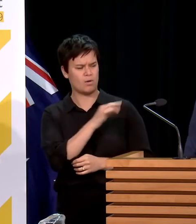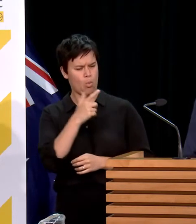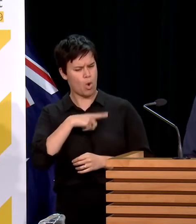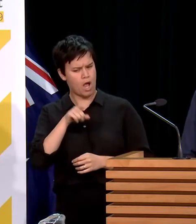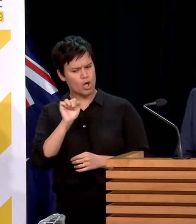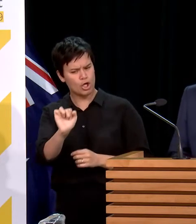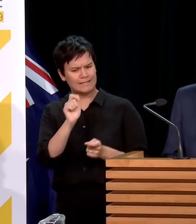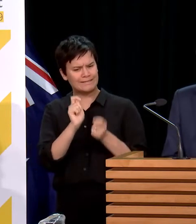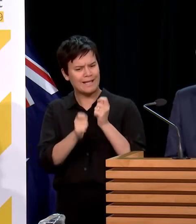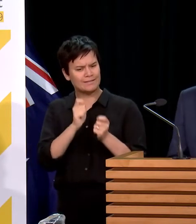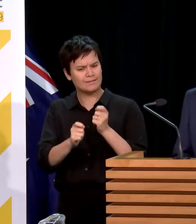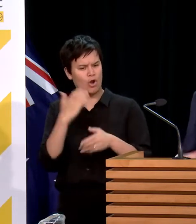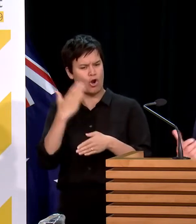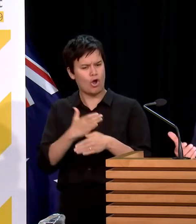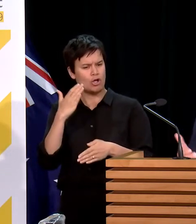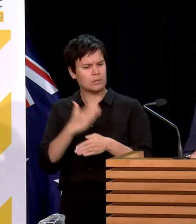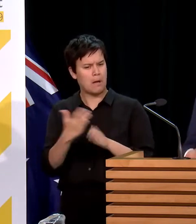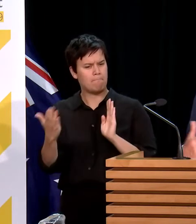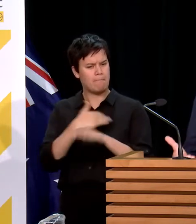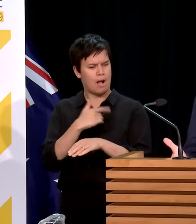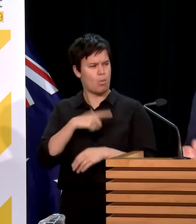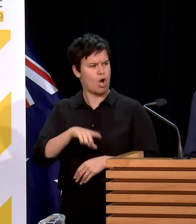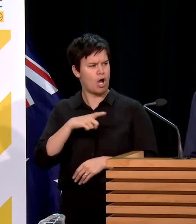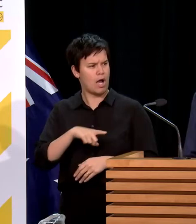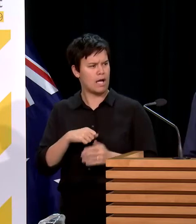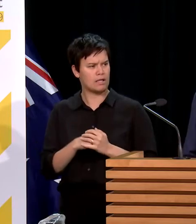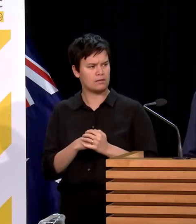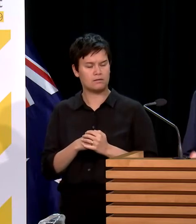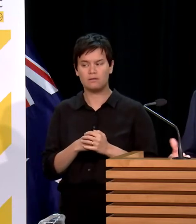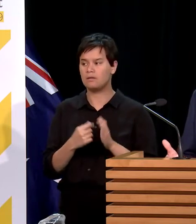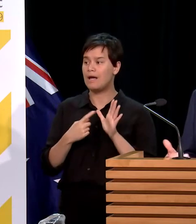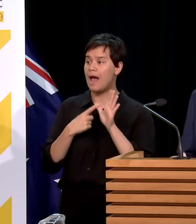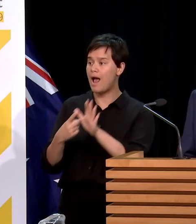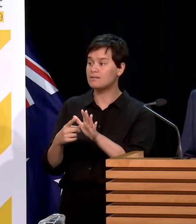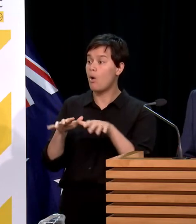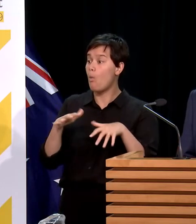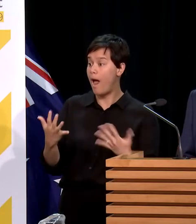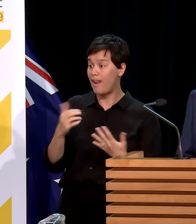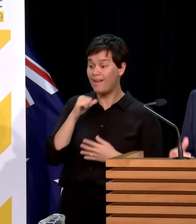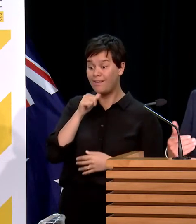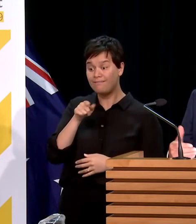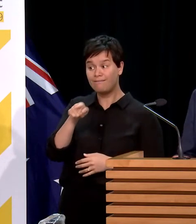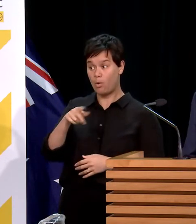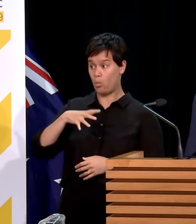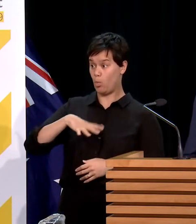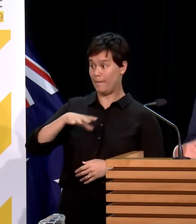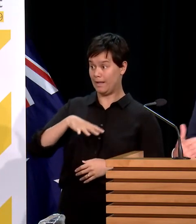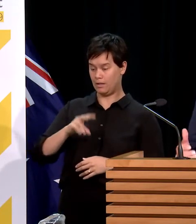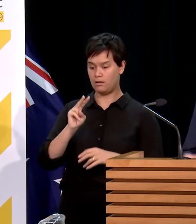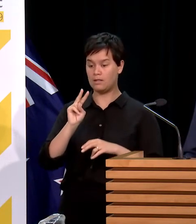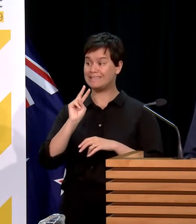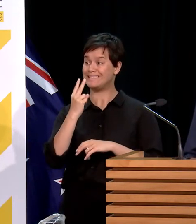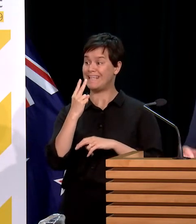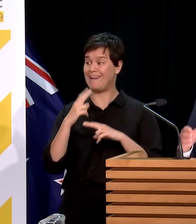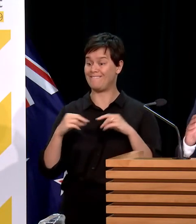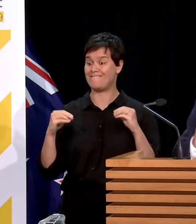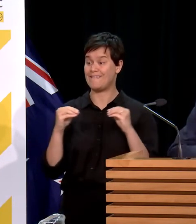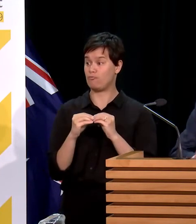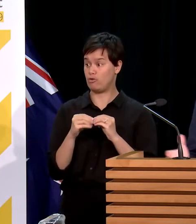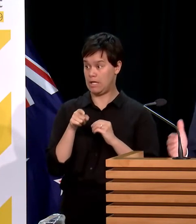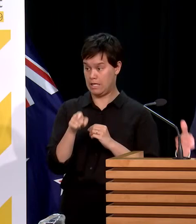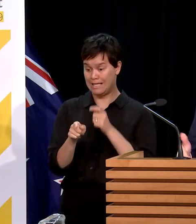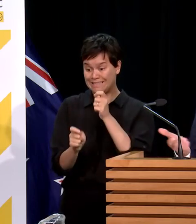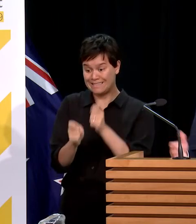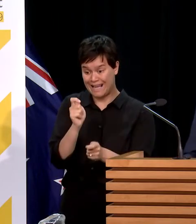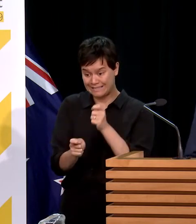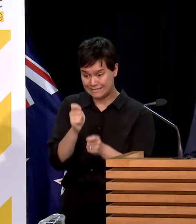day. Yes, so when the test may have been done later in the afternoon on the 2nd, processed yesterday and at